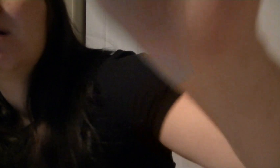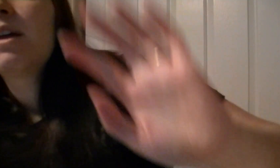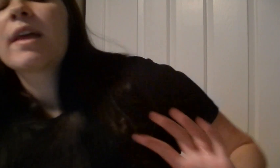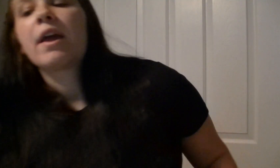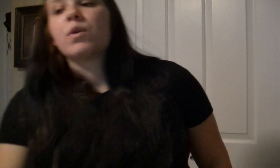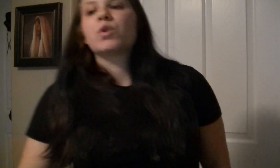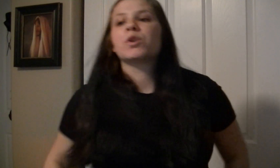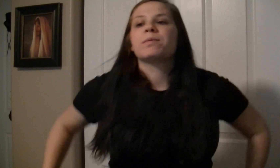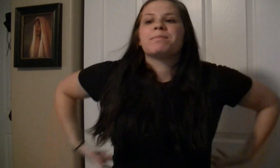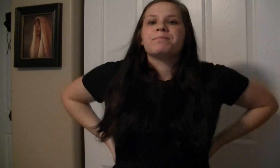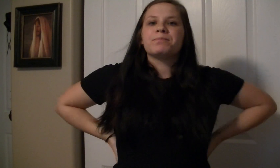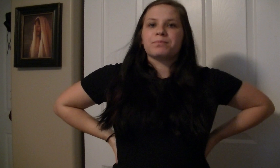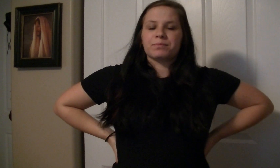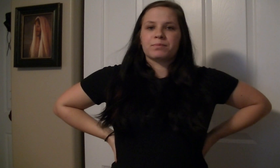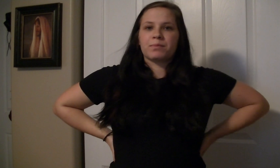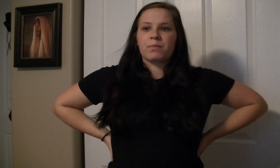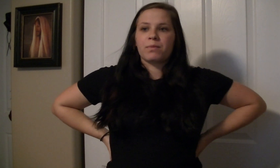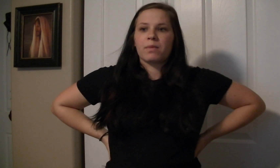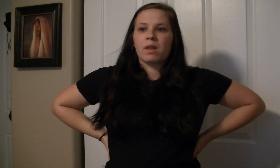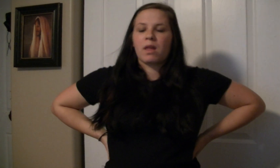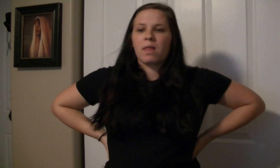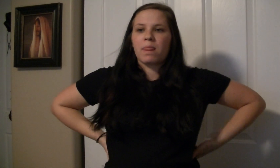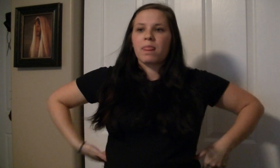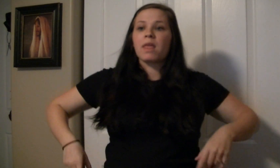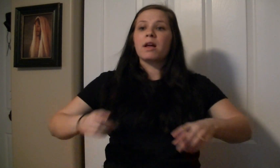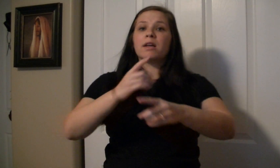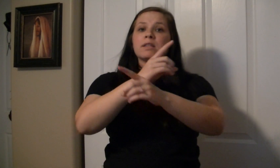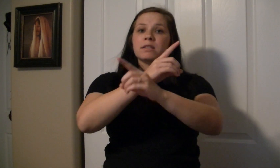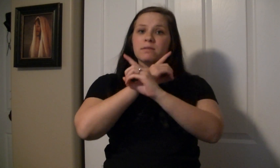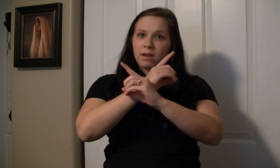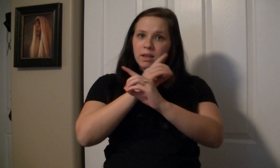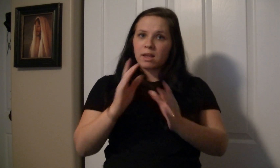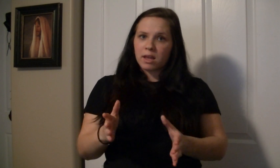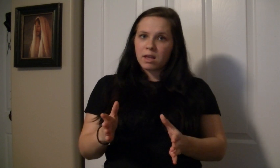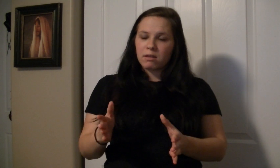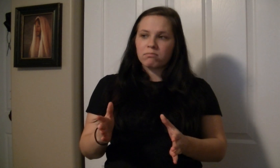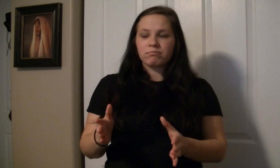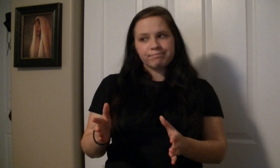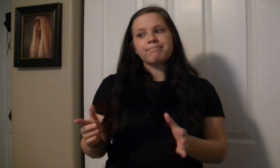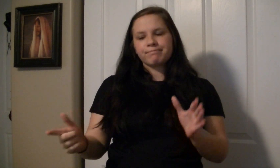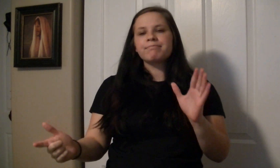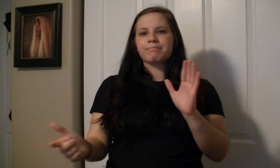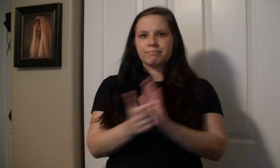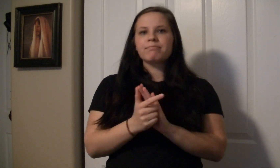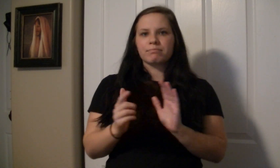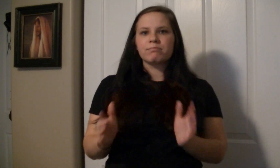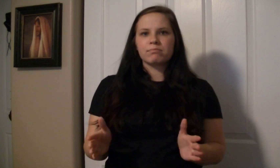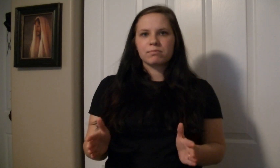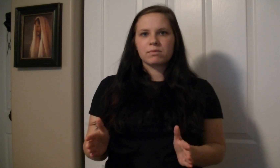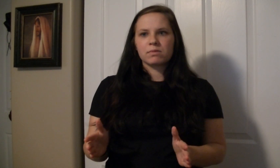and he's incarcerated at the criminal justice system part.